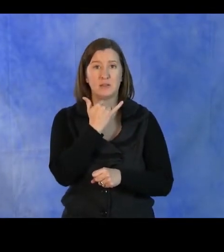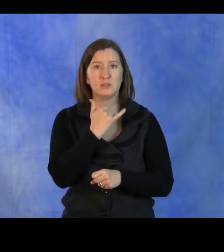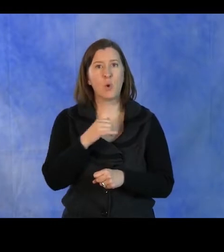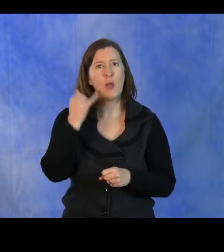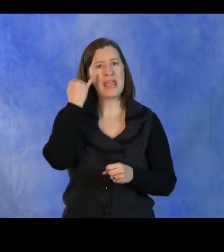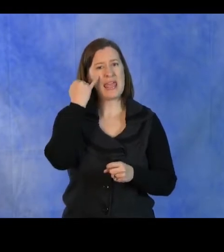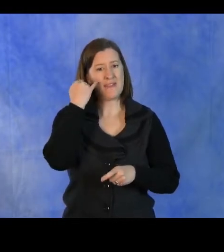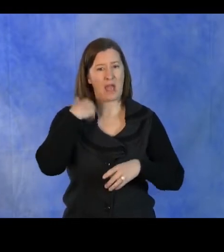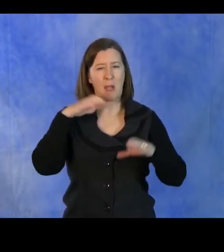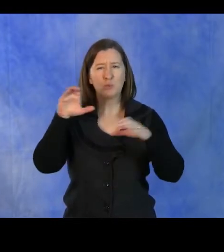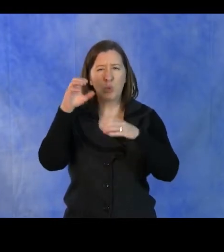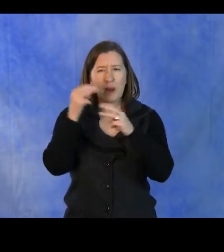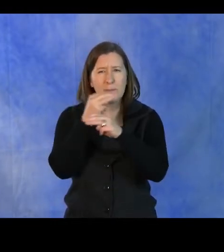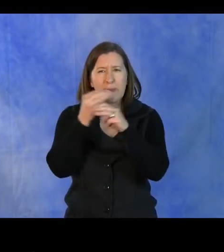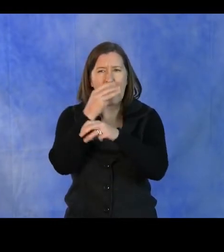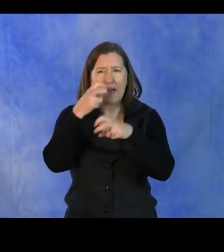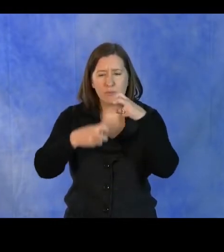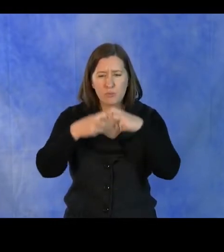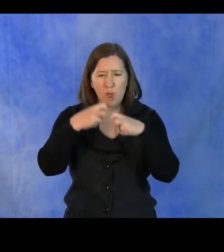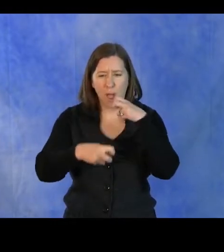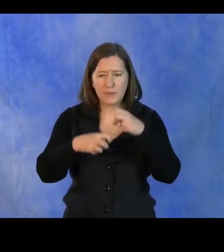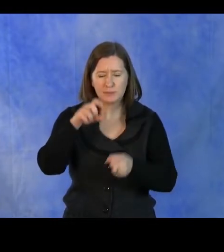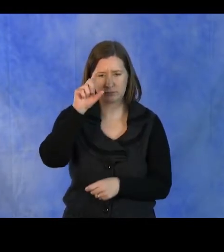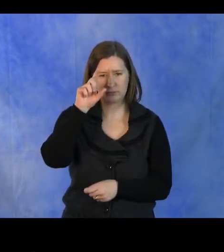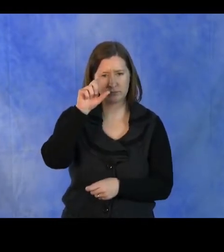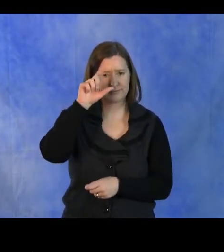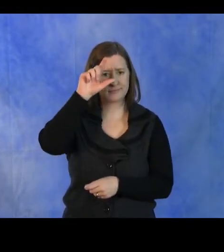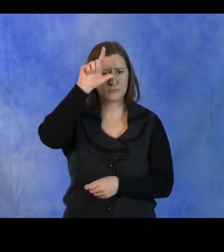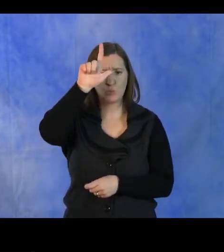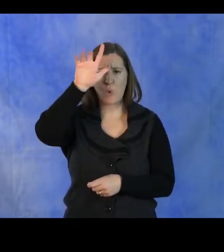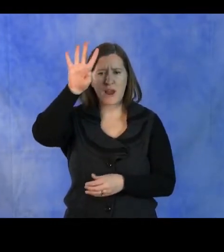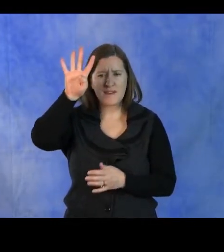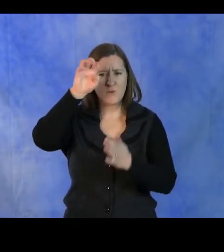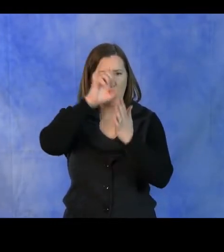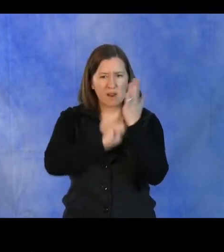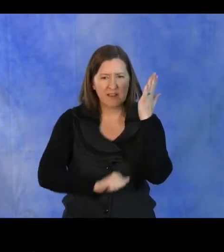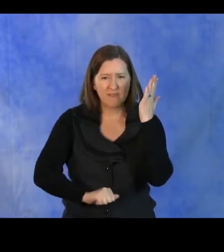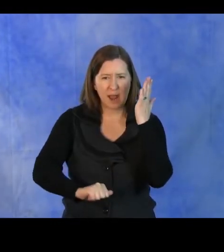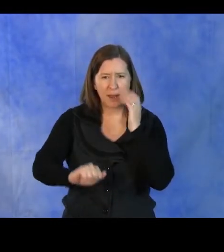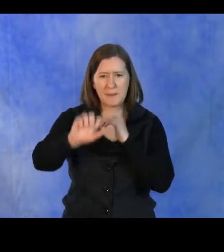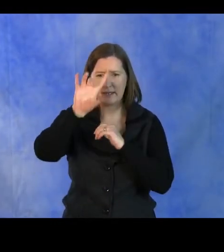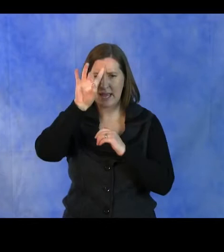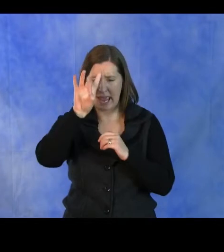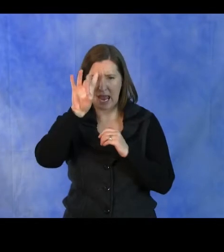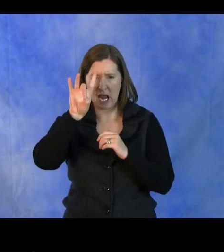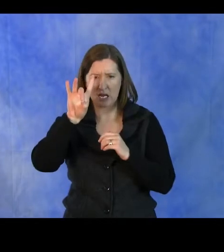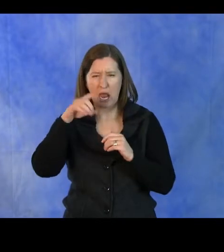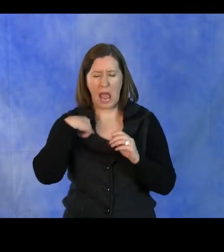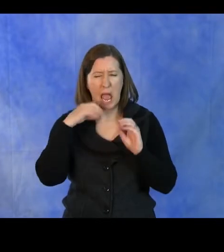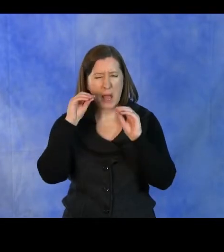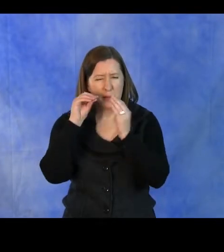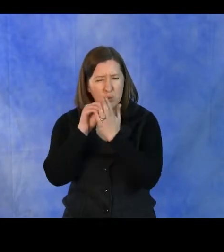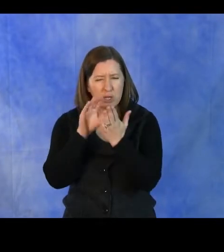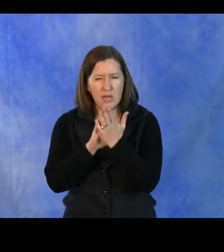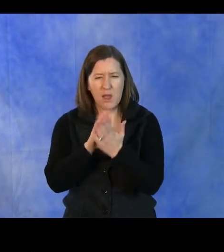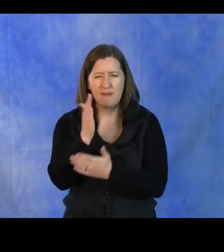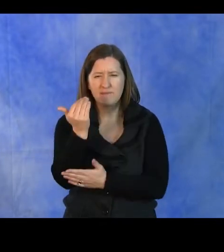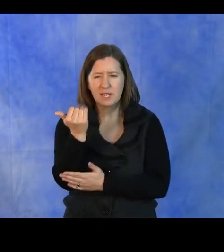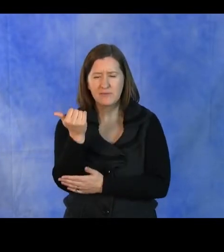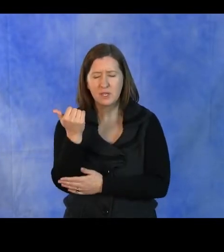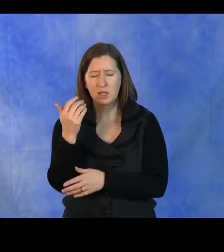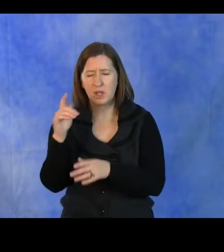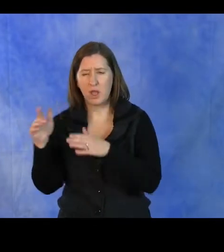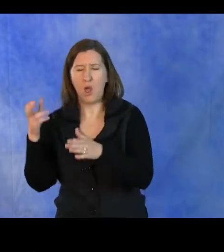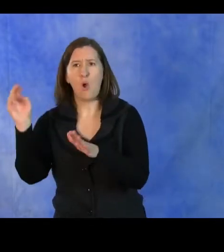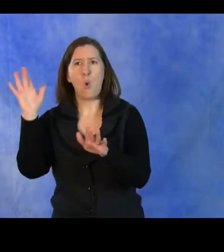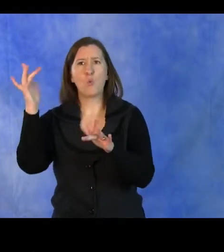look at things and see if you've made a mistake. So if I'm doing a math problem, it's 24 minus 8,